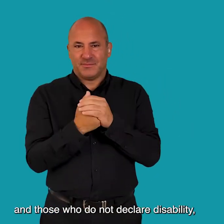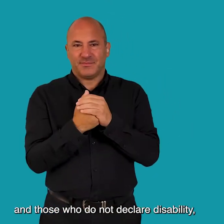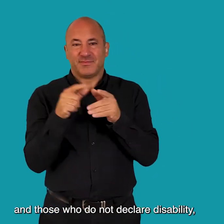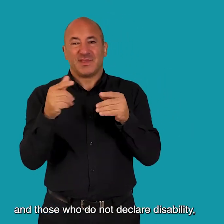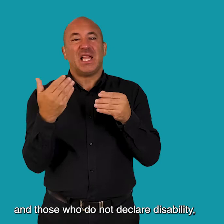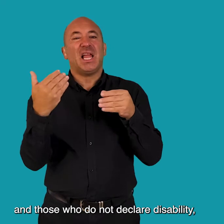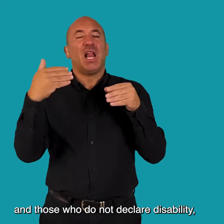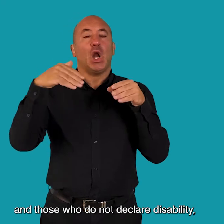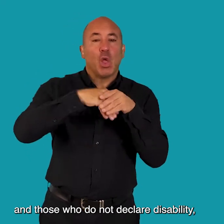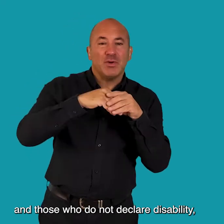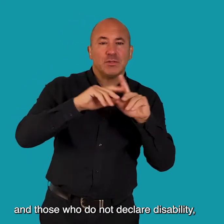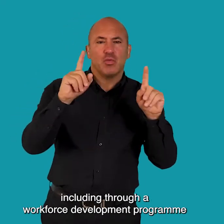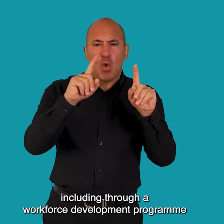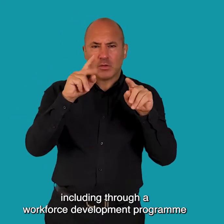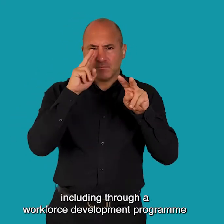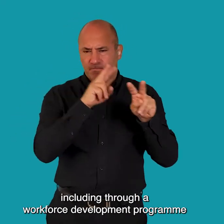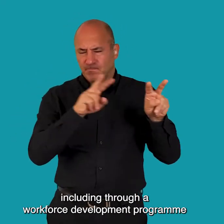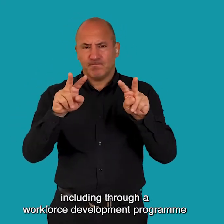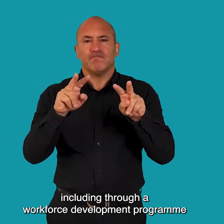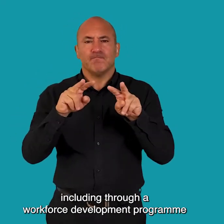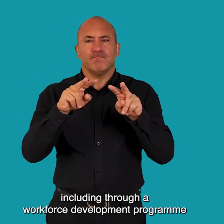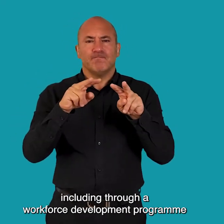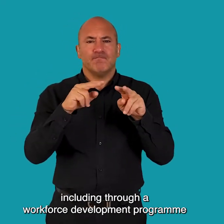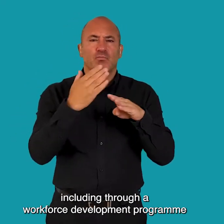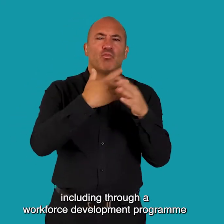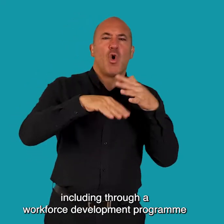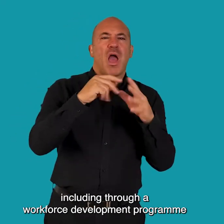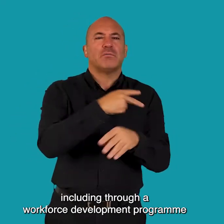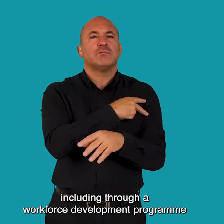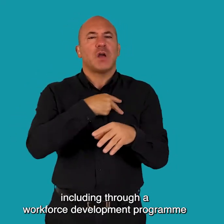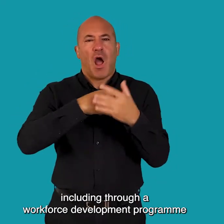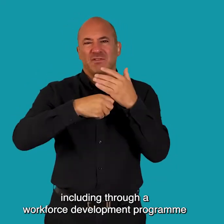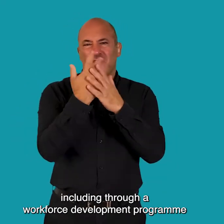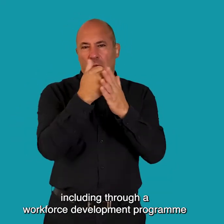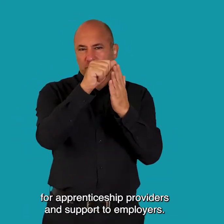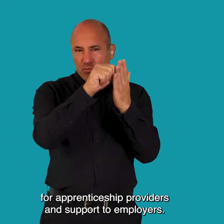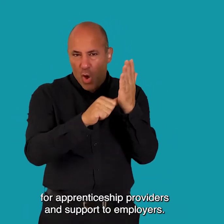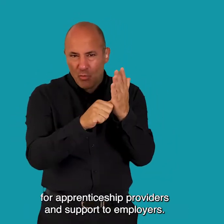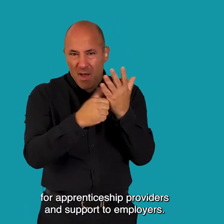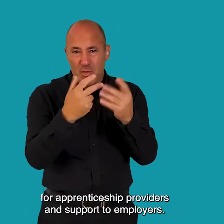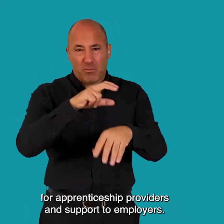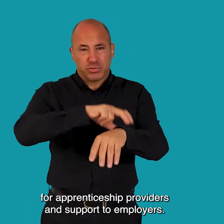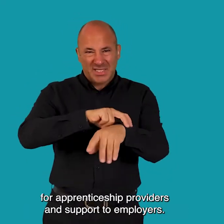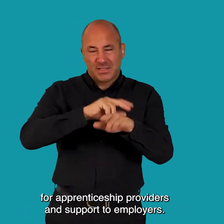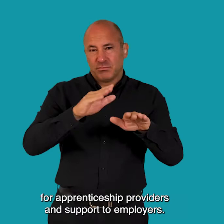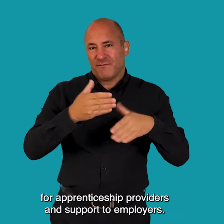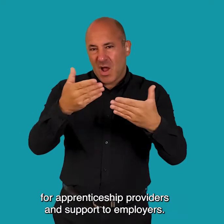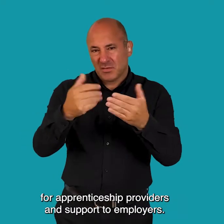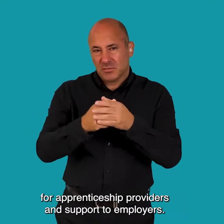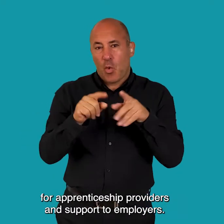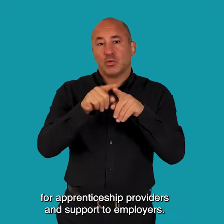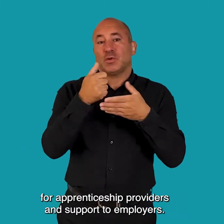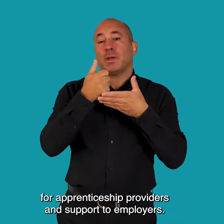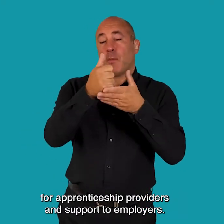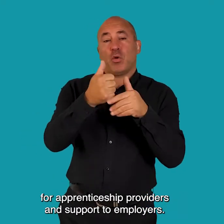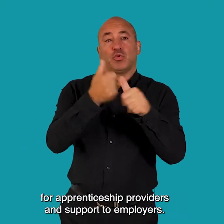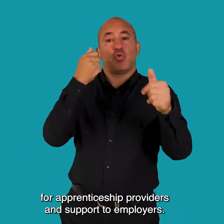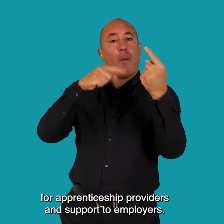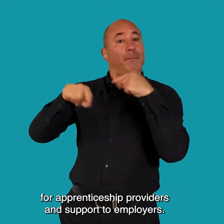declare disability, including through a workforce development programme for apprenticeship providers and support to